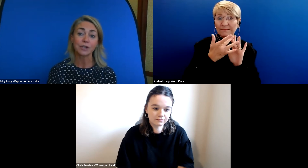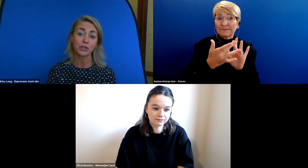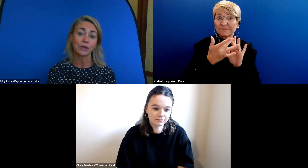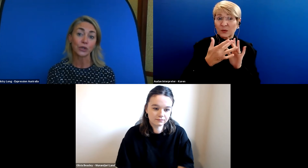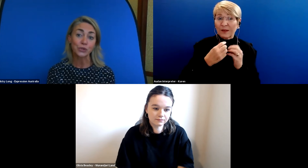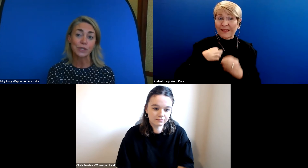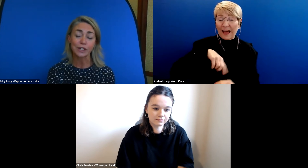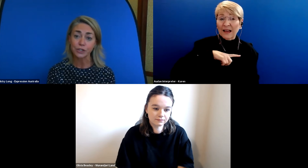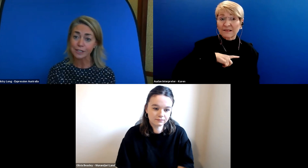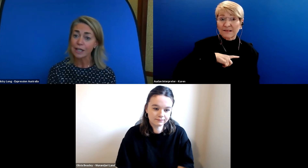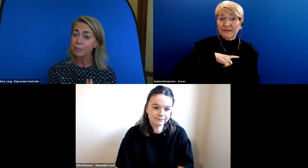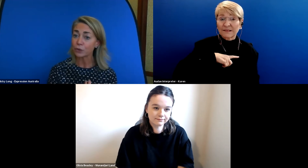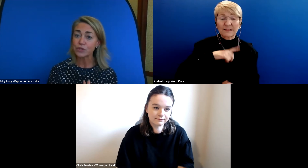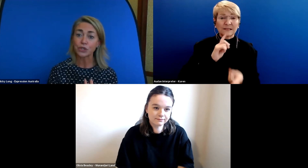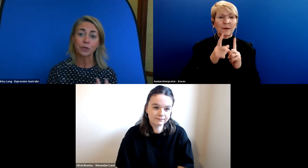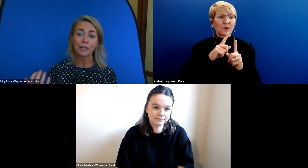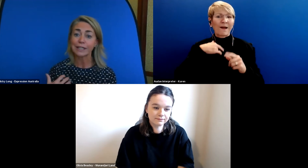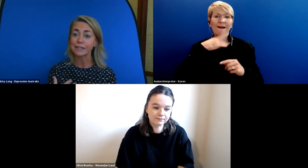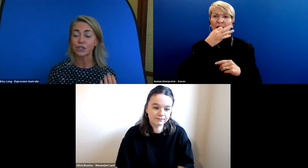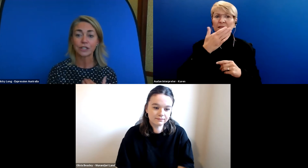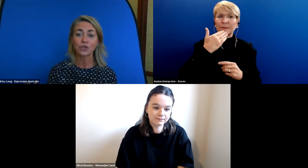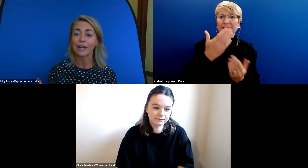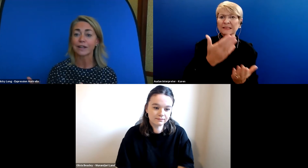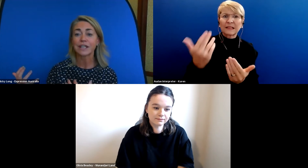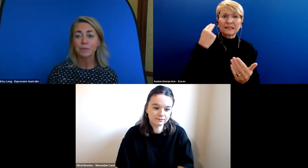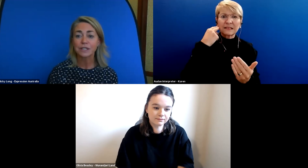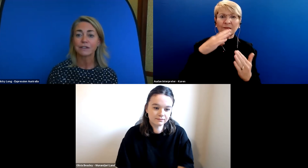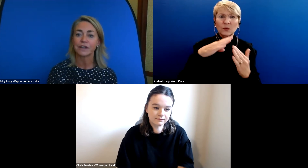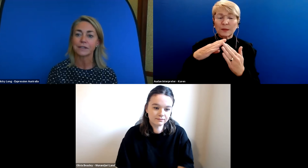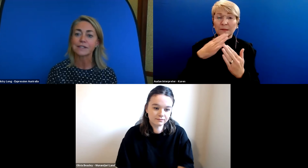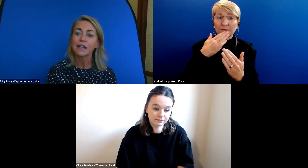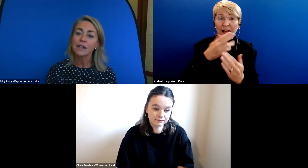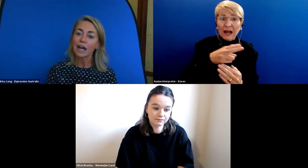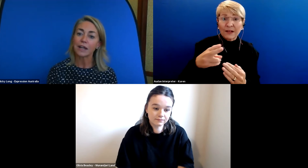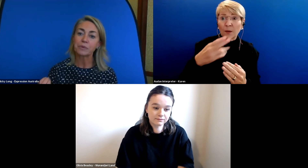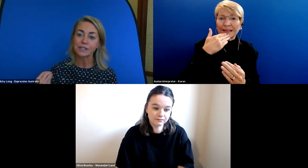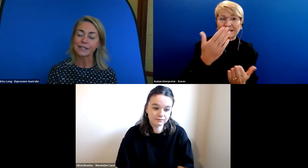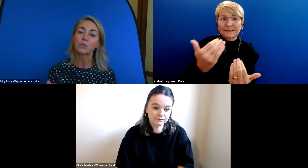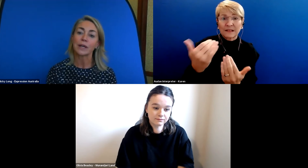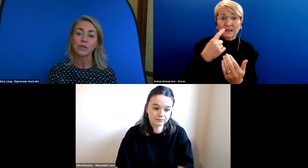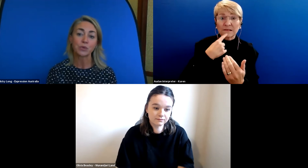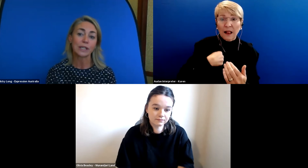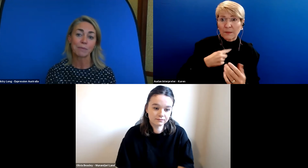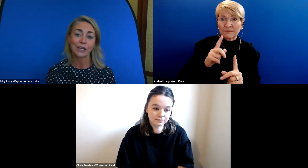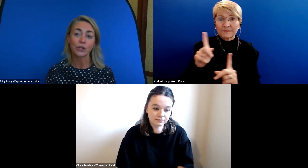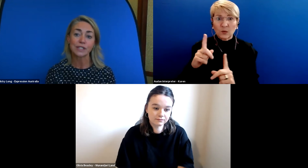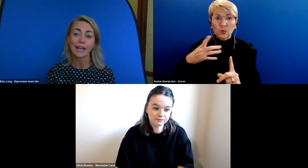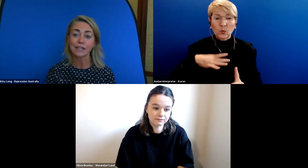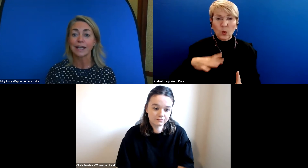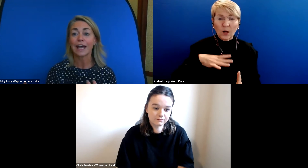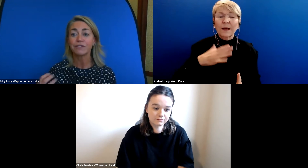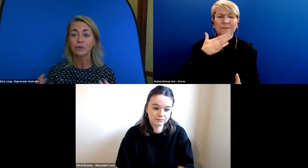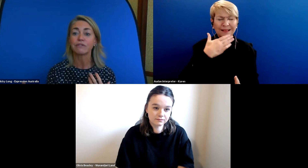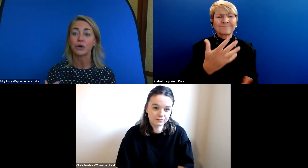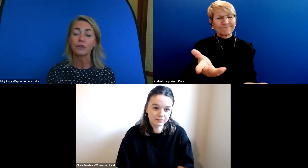when we need community consultations, but also please to interact, come to the events, because that's the way in which we can make